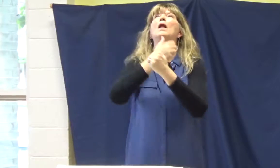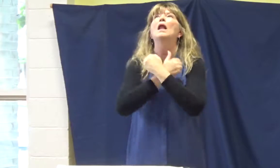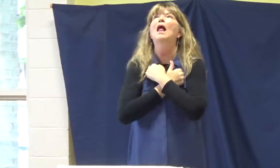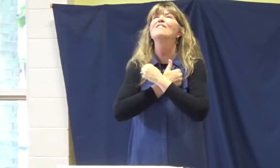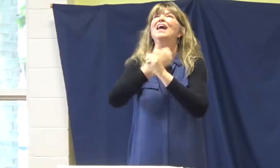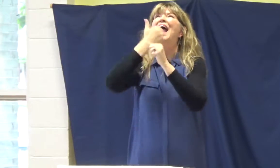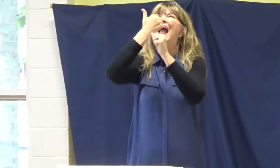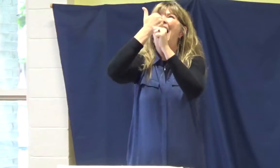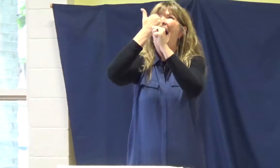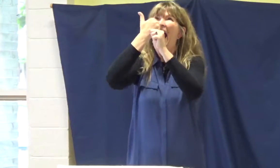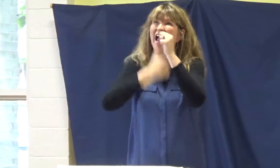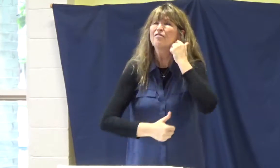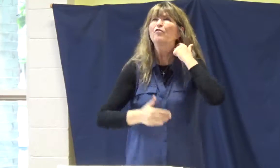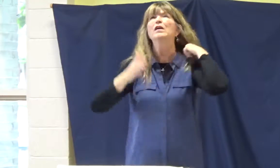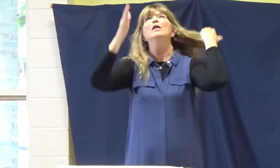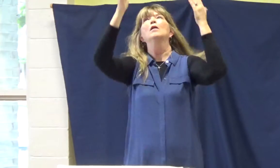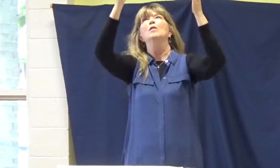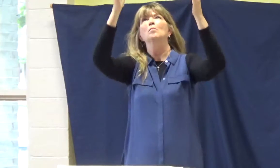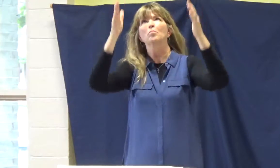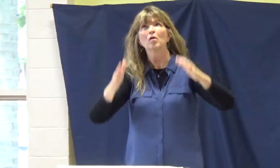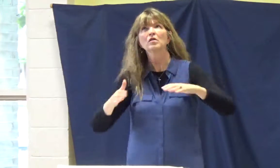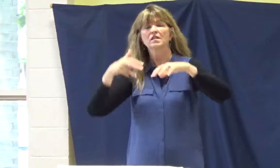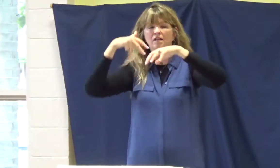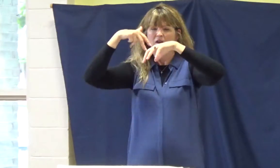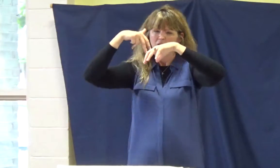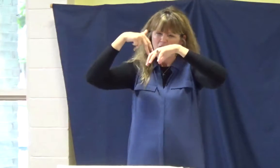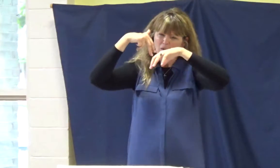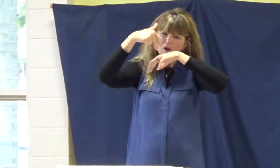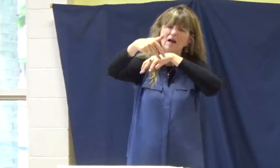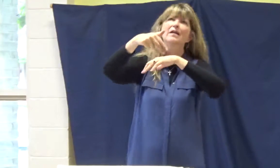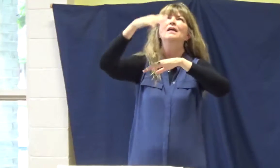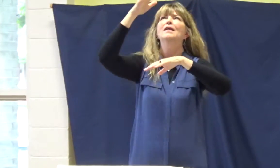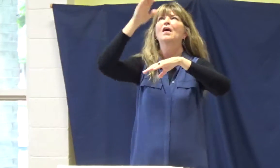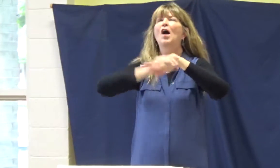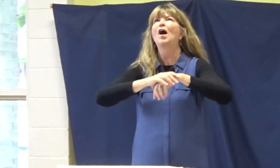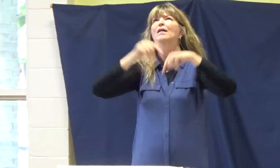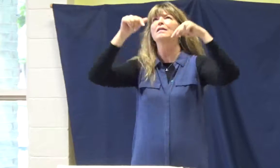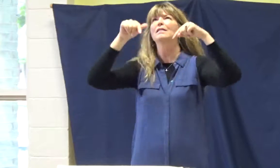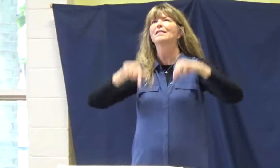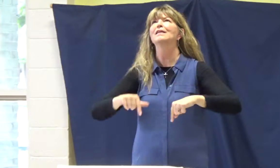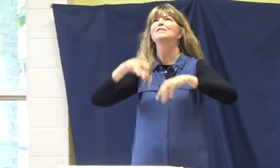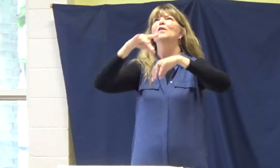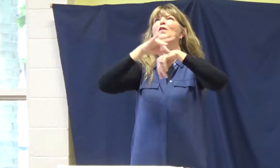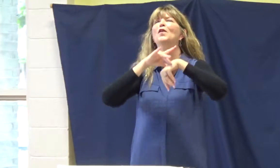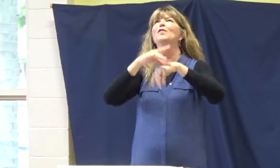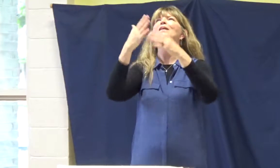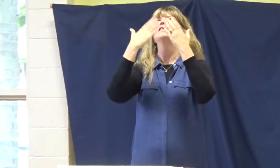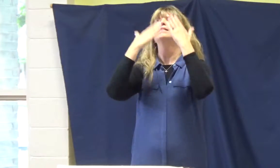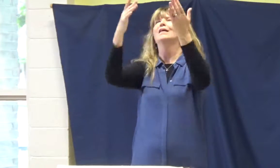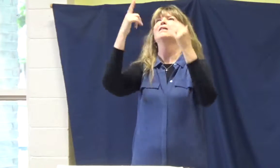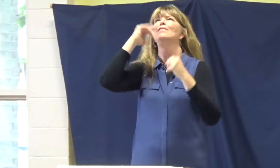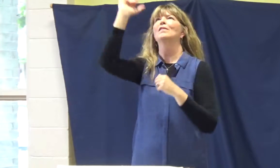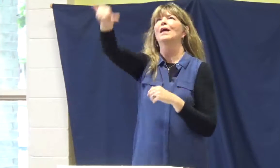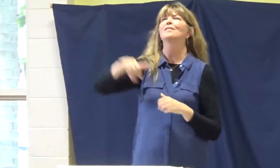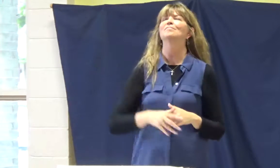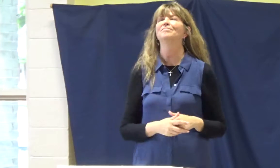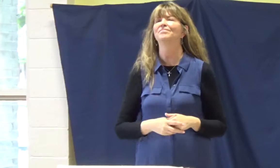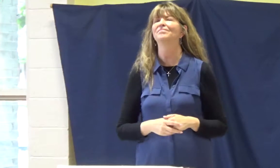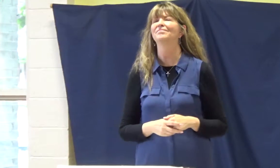the world, and you love each and every person that's walking on this earth, and I thank